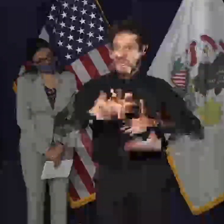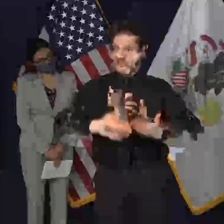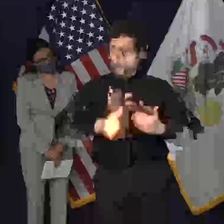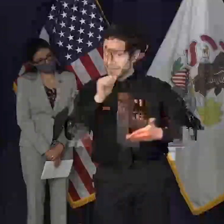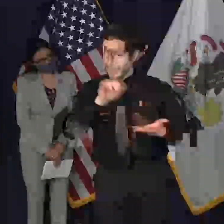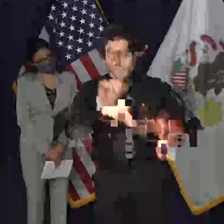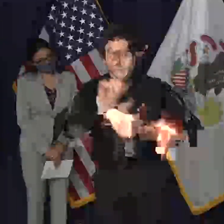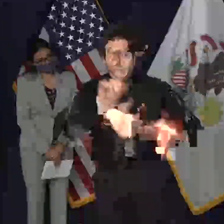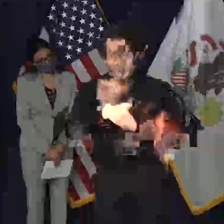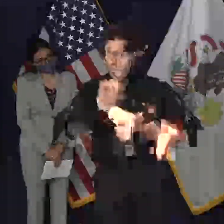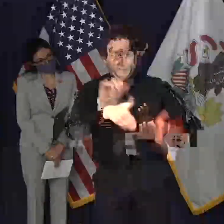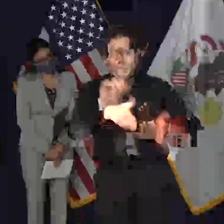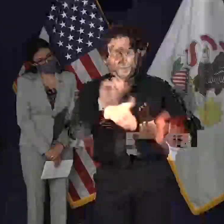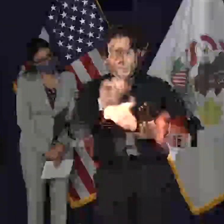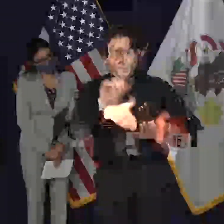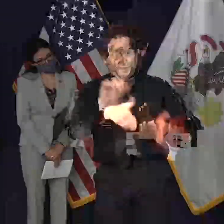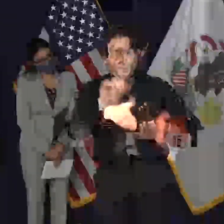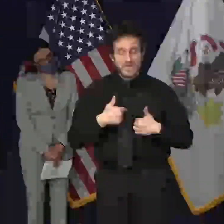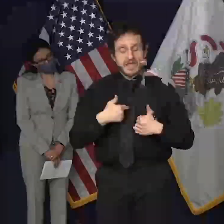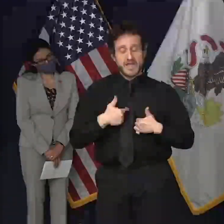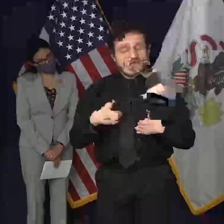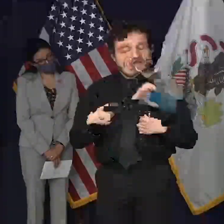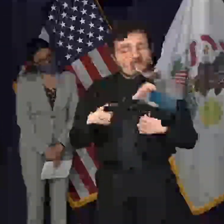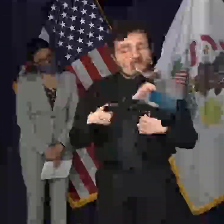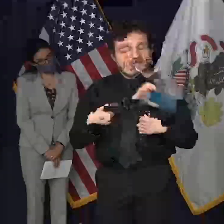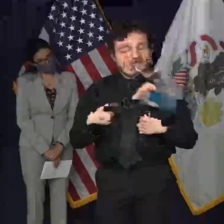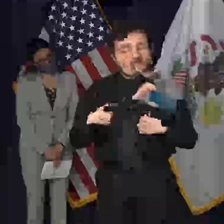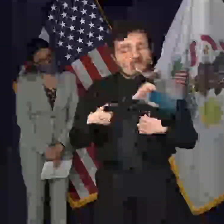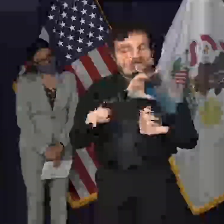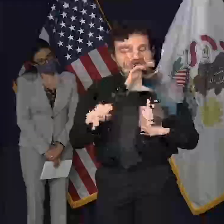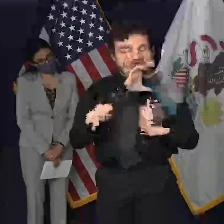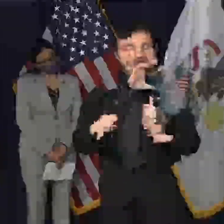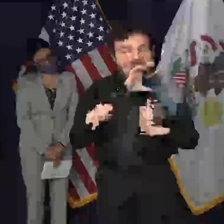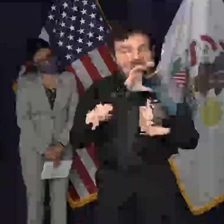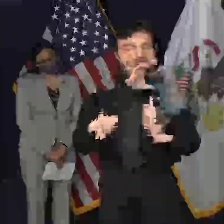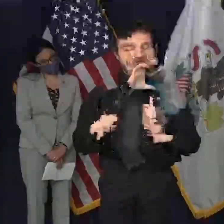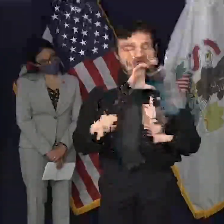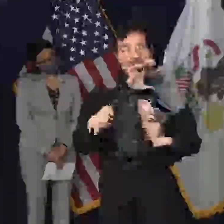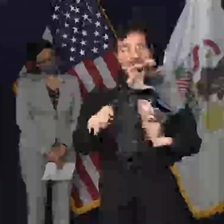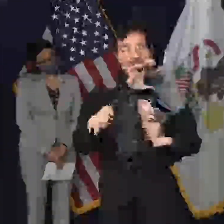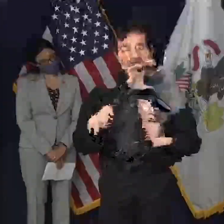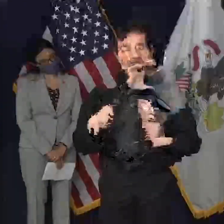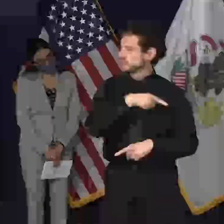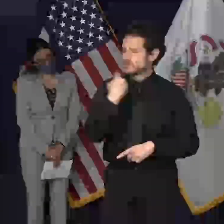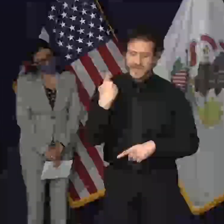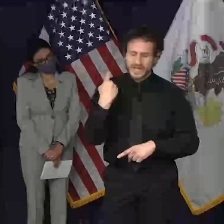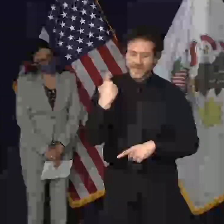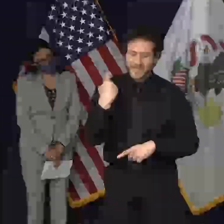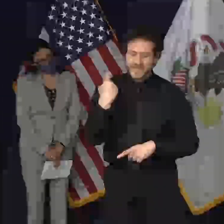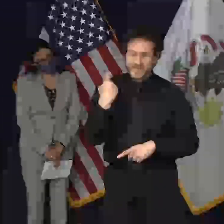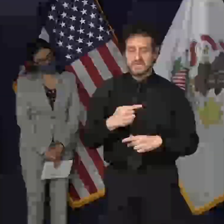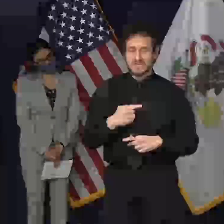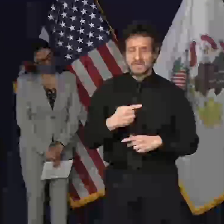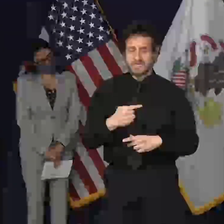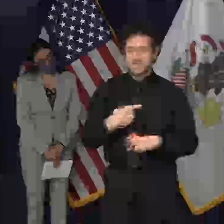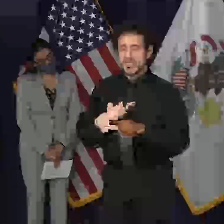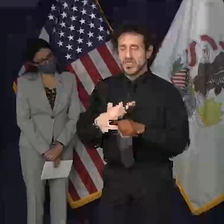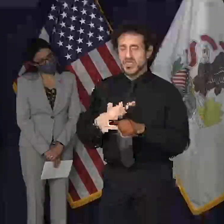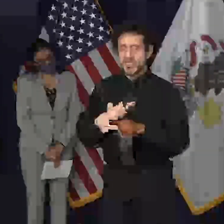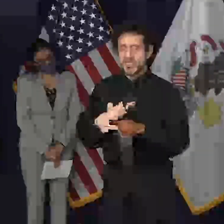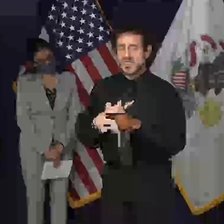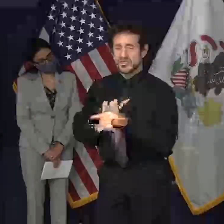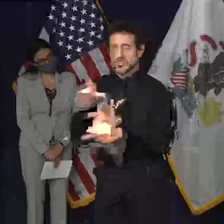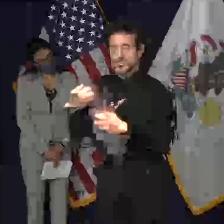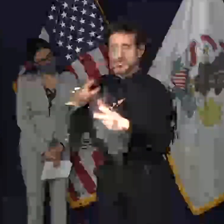where elderly people weren't so disproportionately hit. And so if you interacted with grandma, you think that